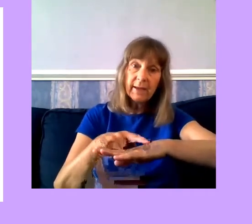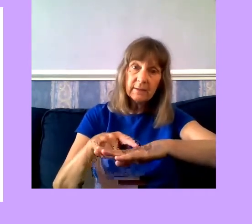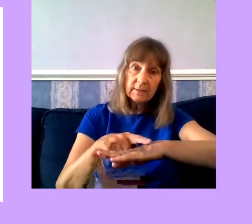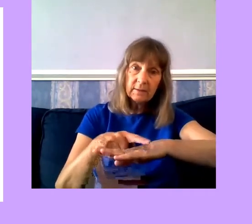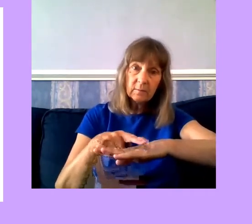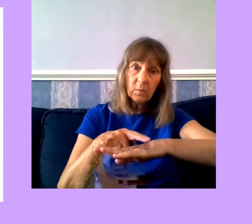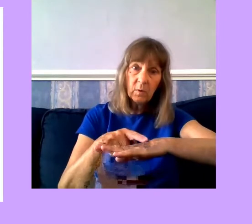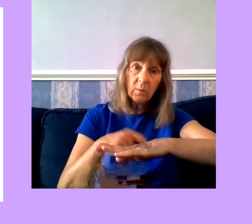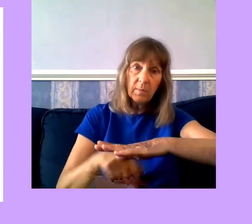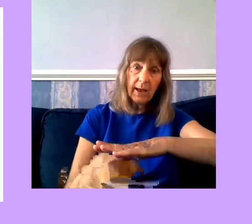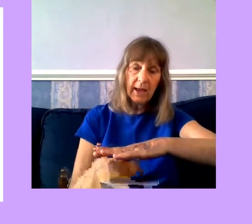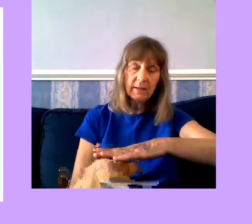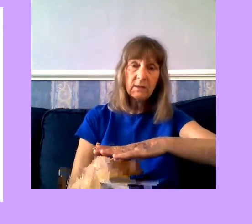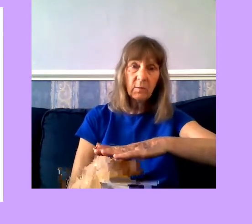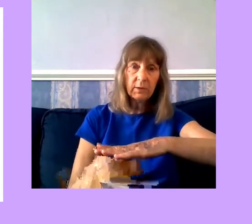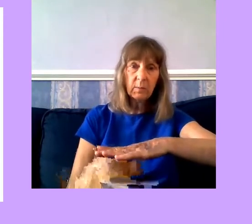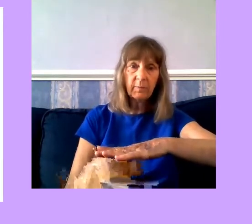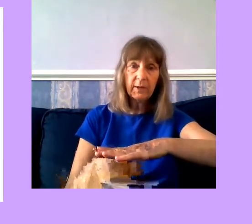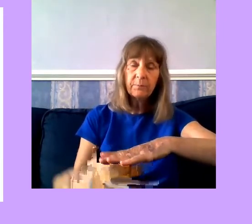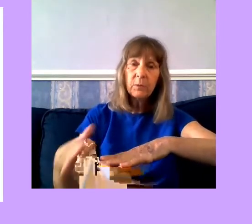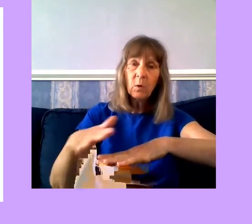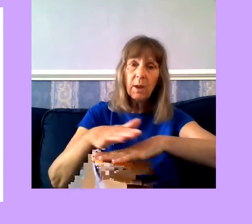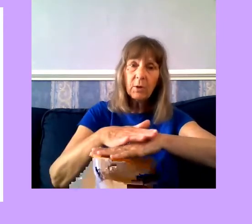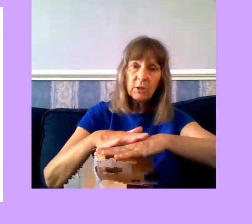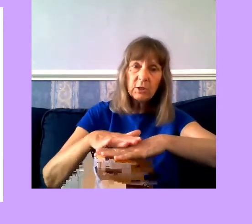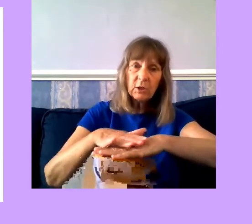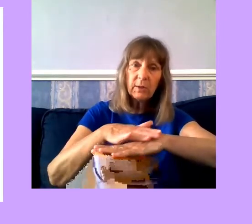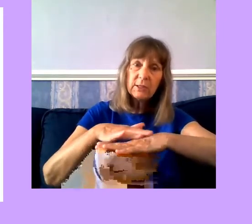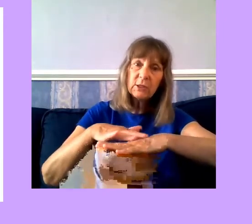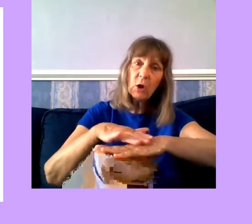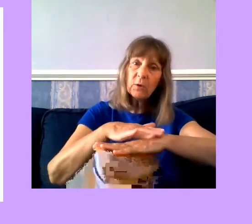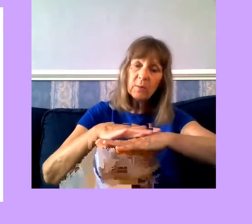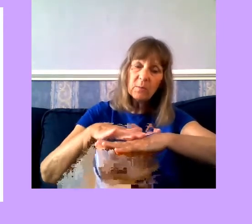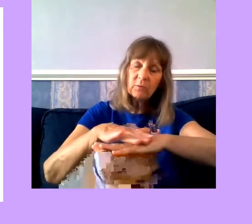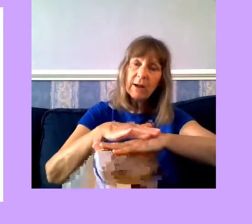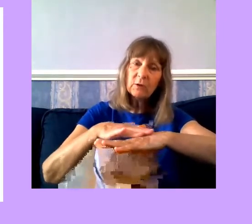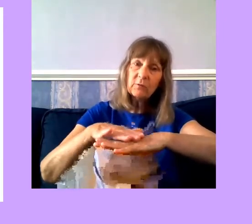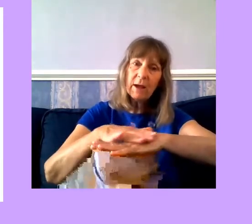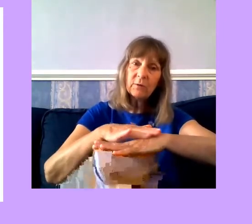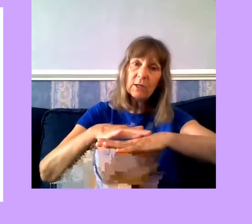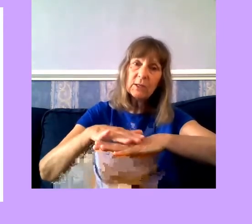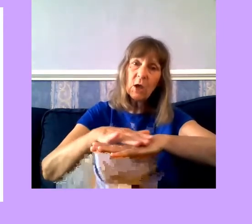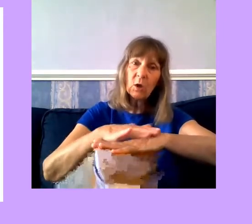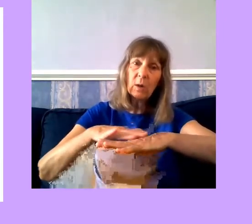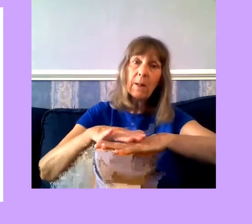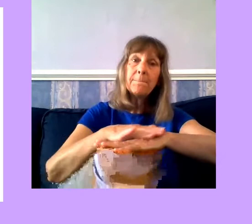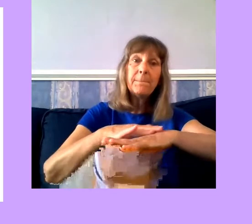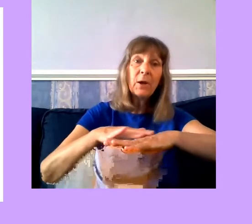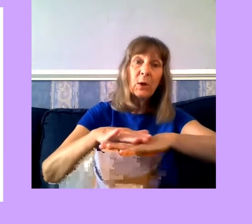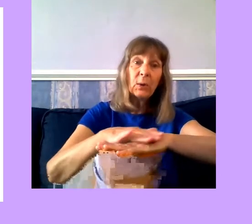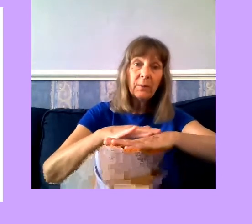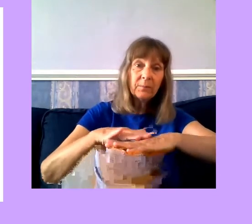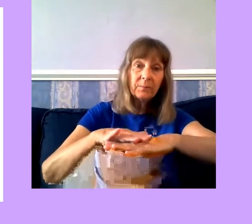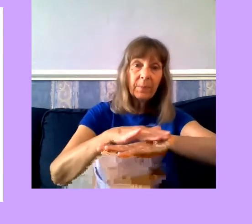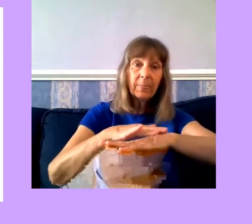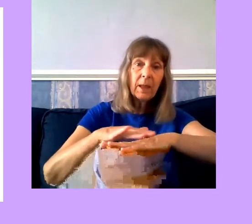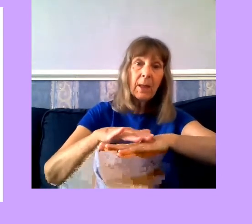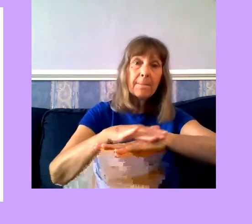blue veins on my hand, on top of it. All I'm going to do is stroke them round and round in a circle.